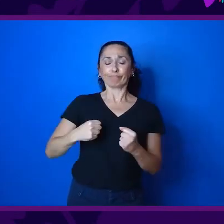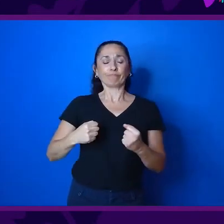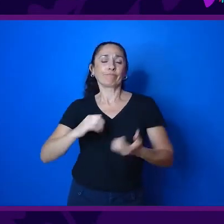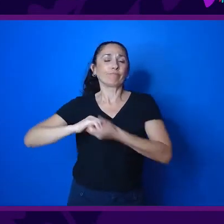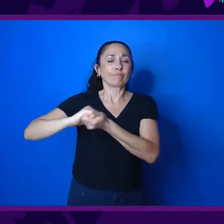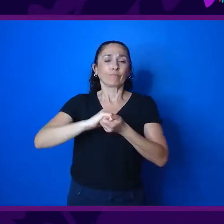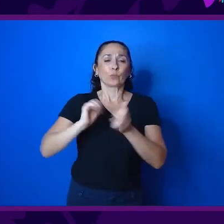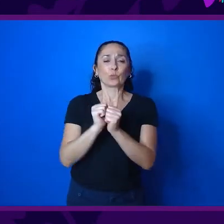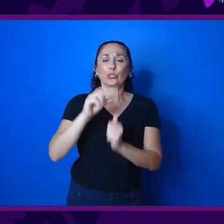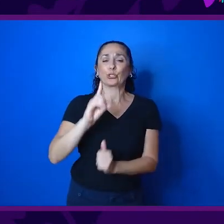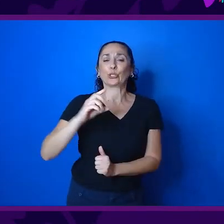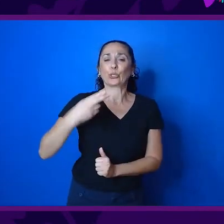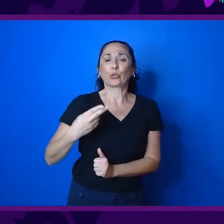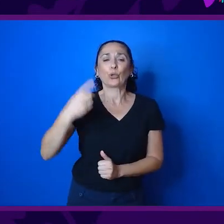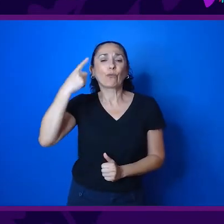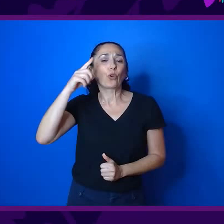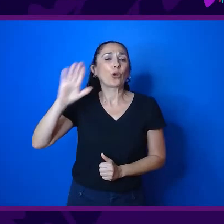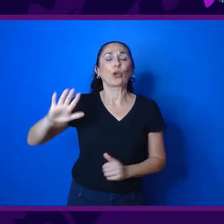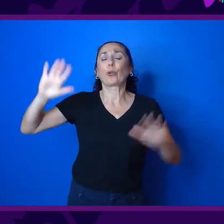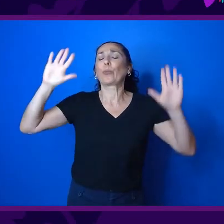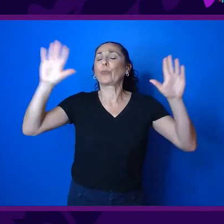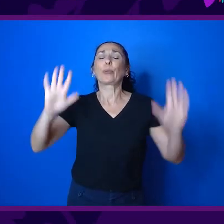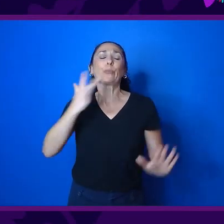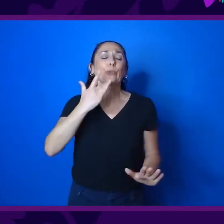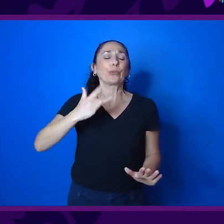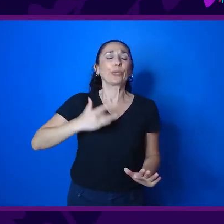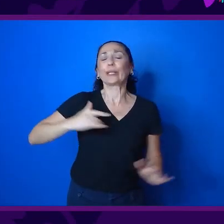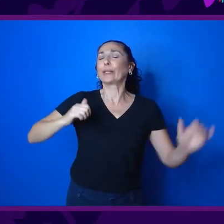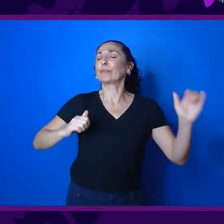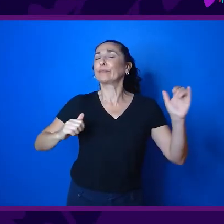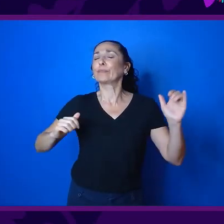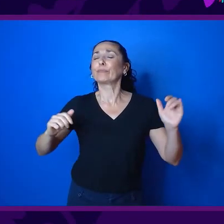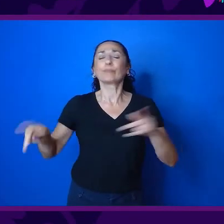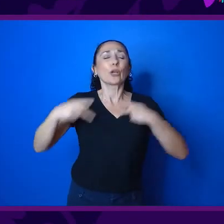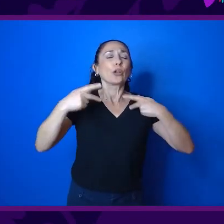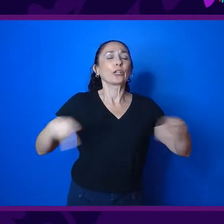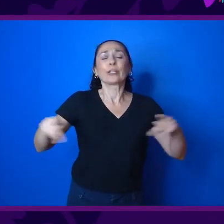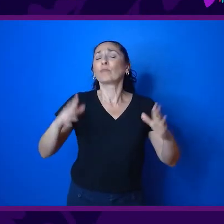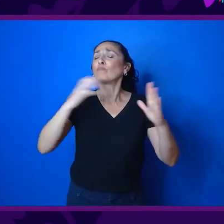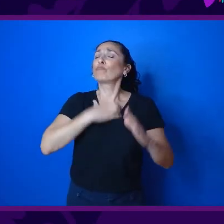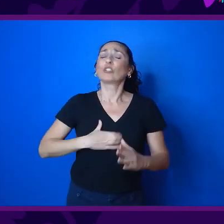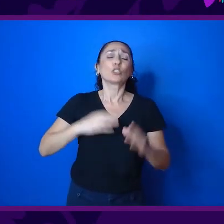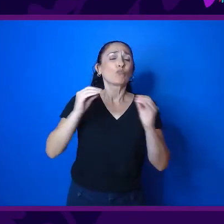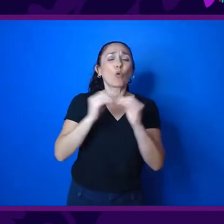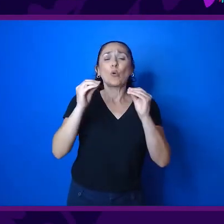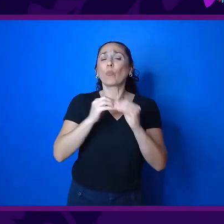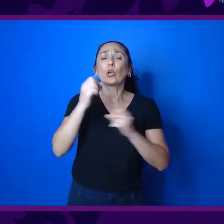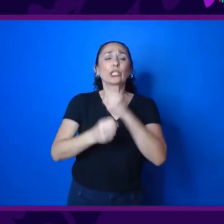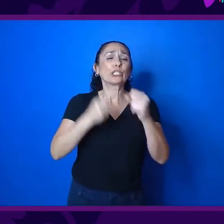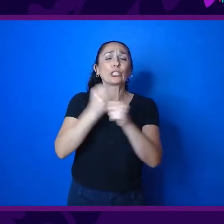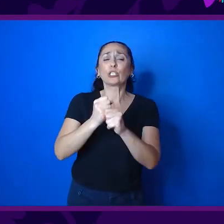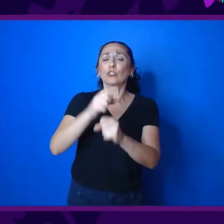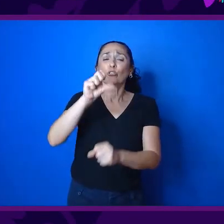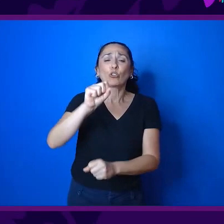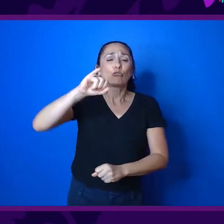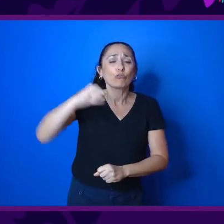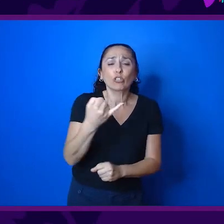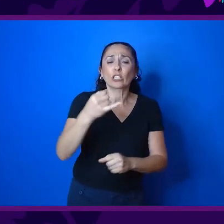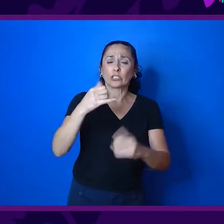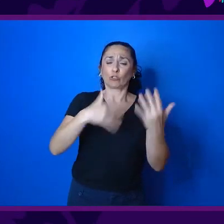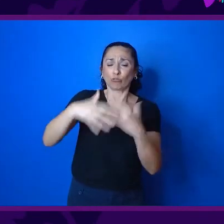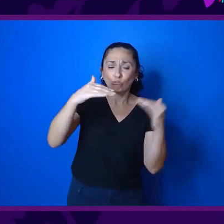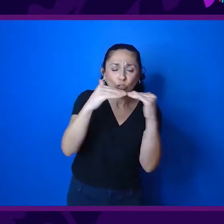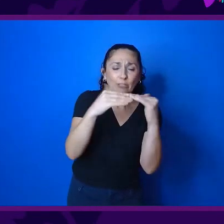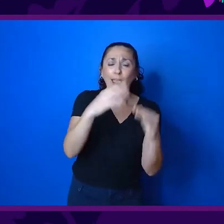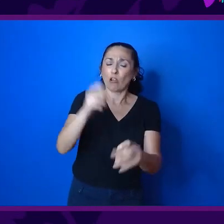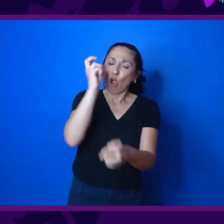joyous birthday occasion and wish her many more years of social justice and hard labor.